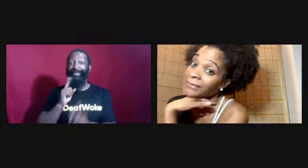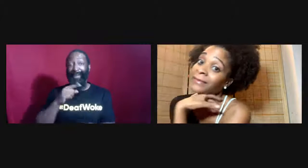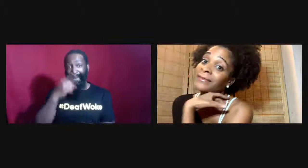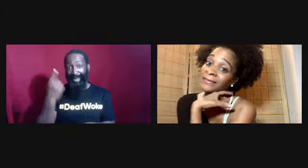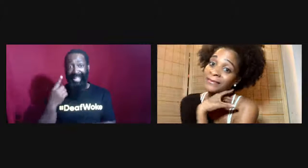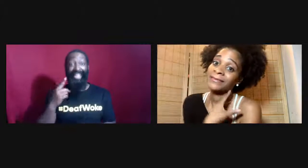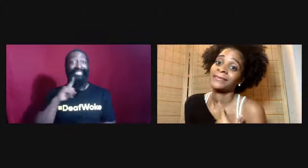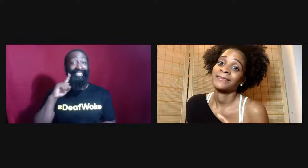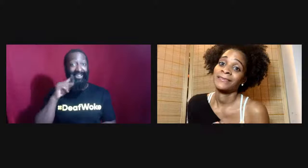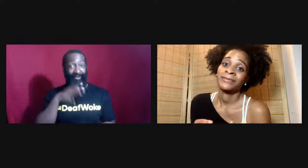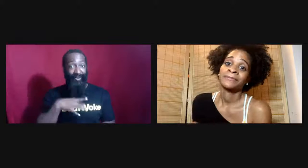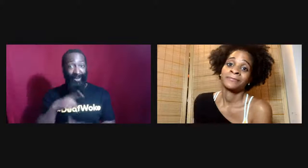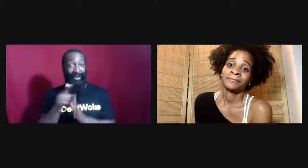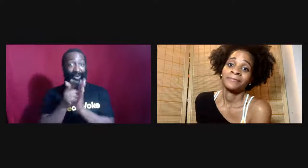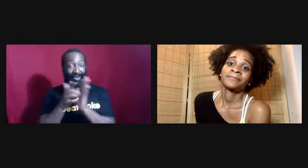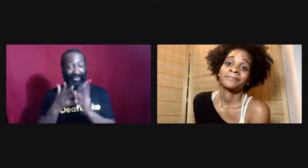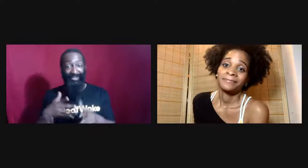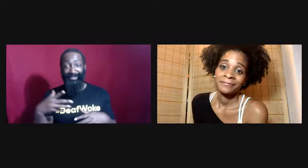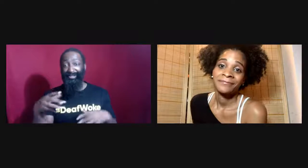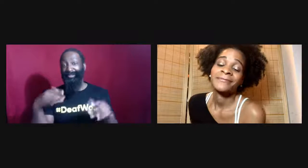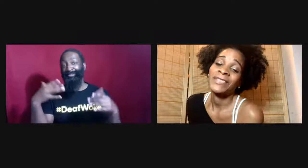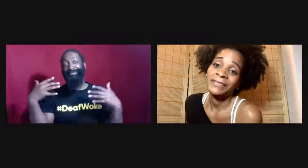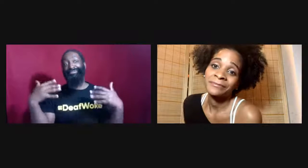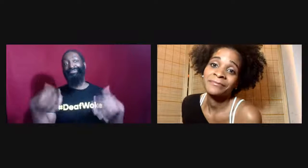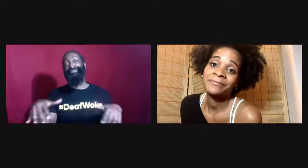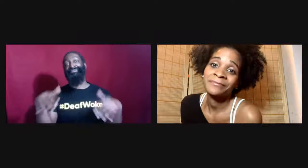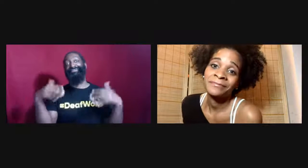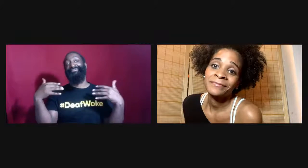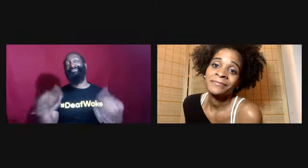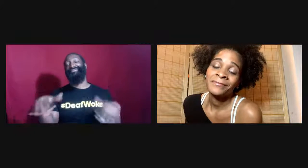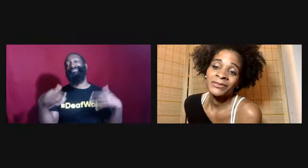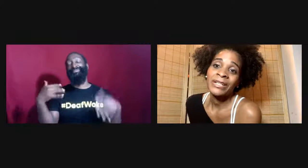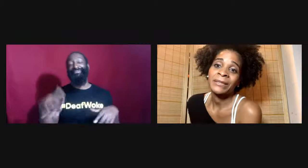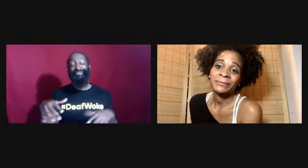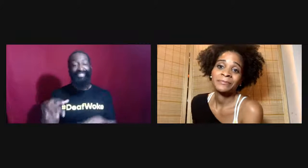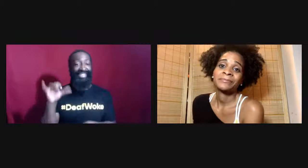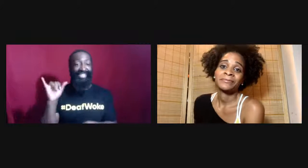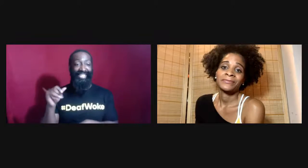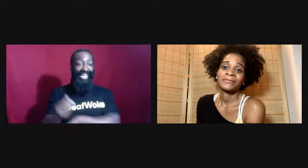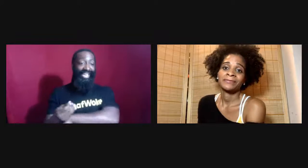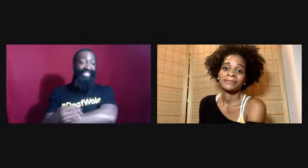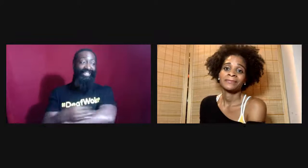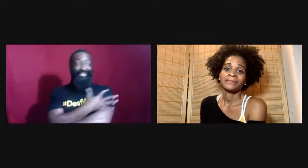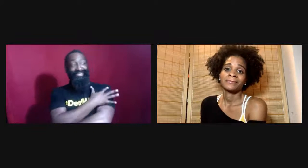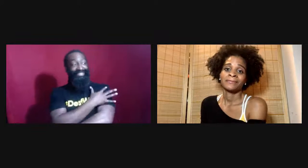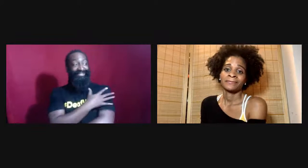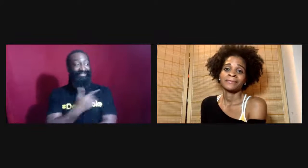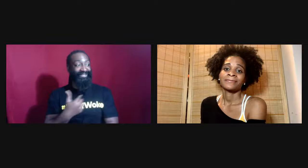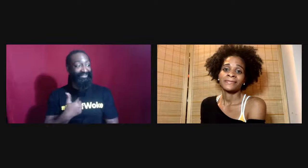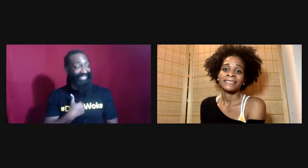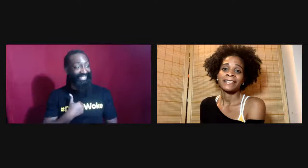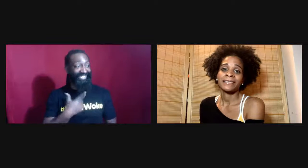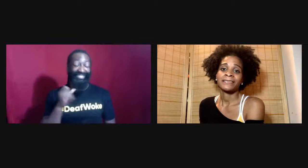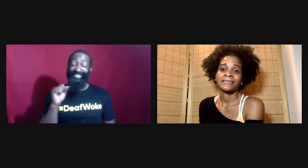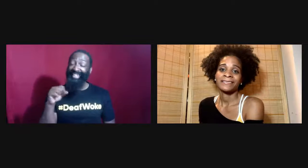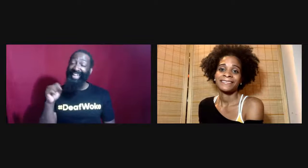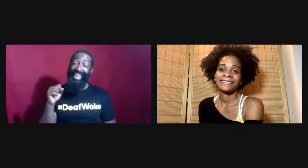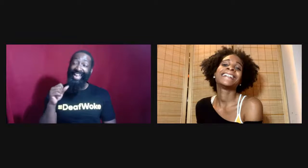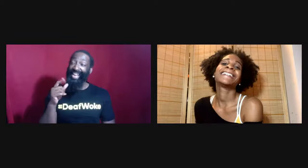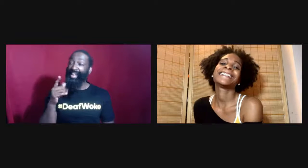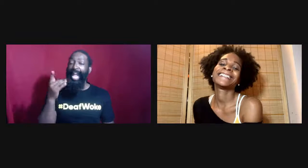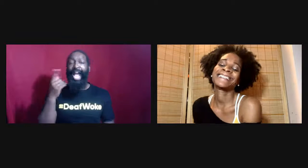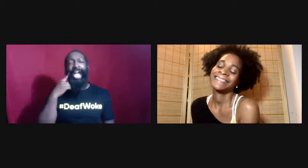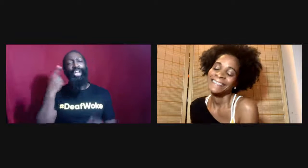was in the White House, one of the legal advisors. Mm-hmm. An incredible Black deaf woman. Just gives